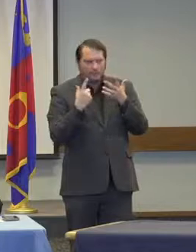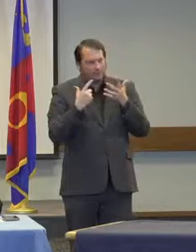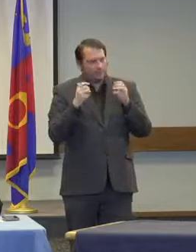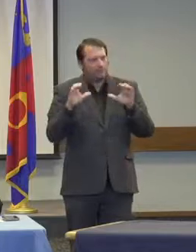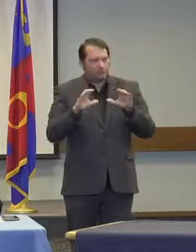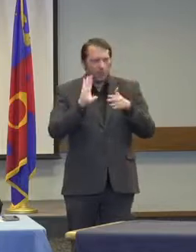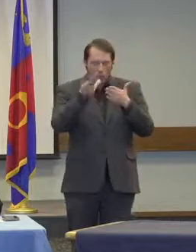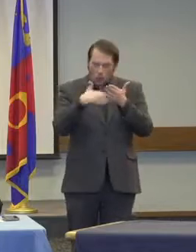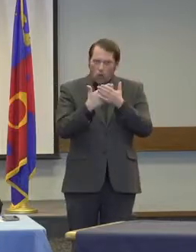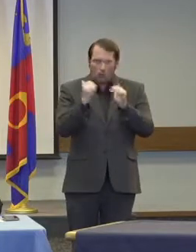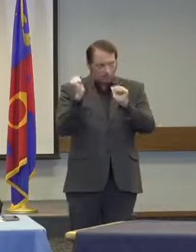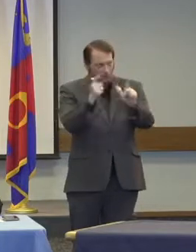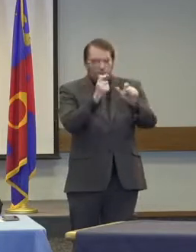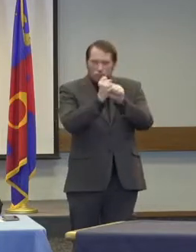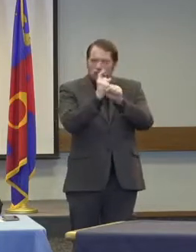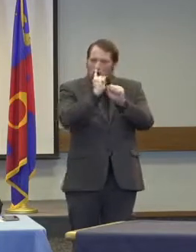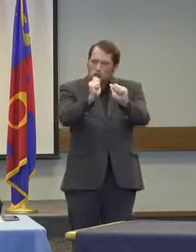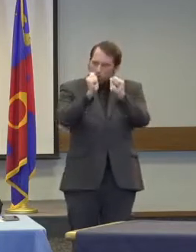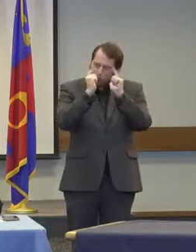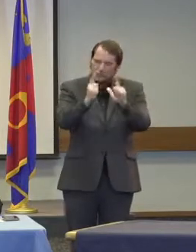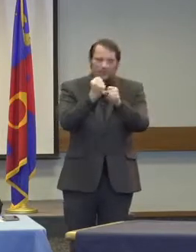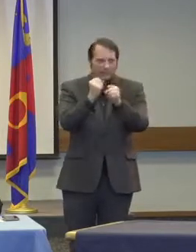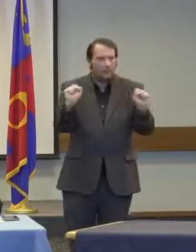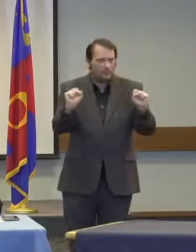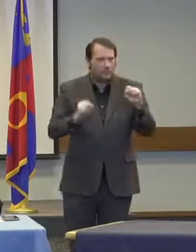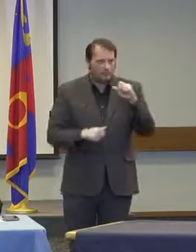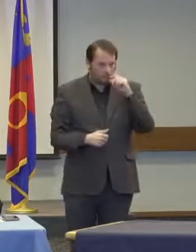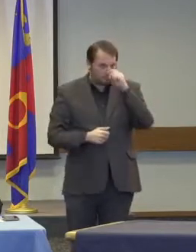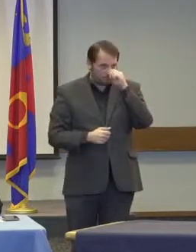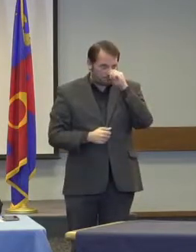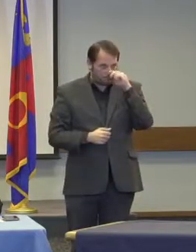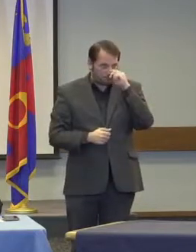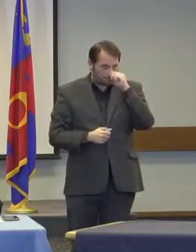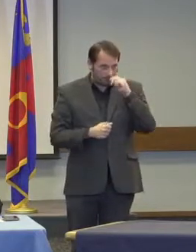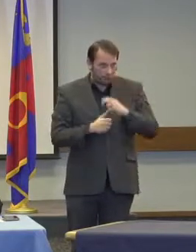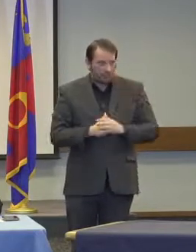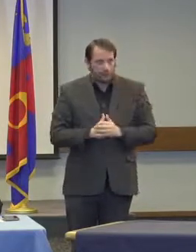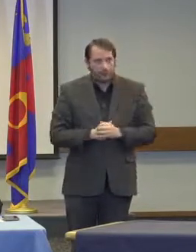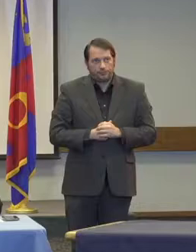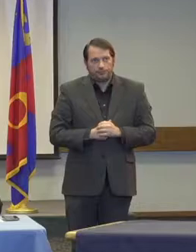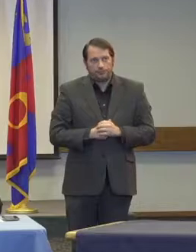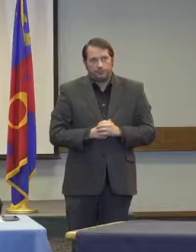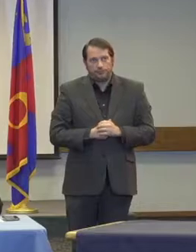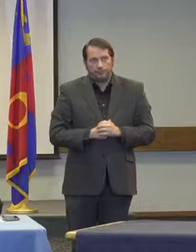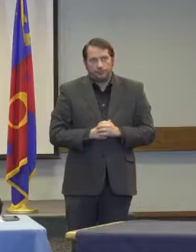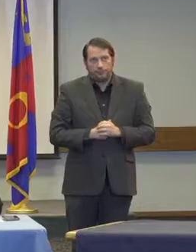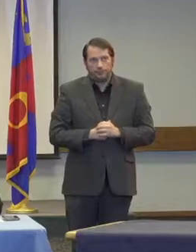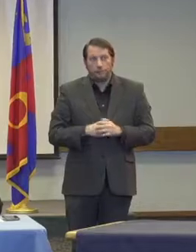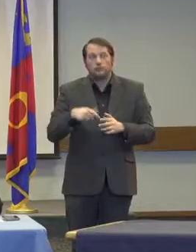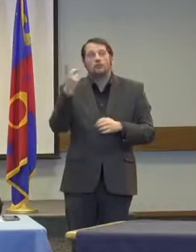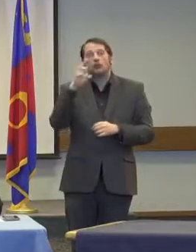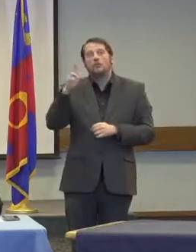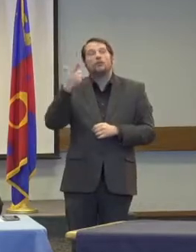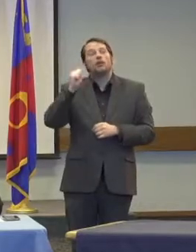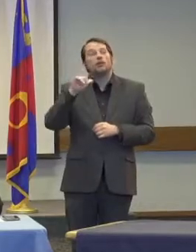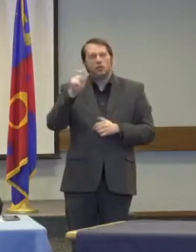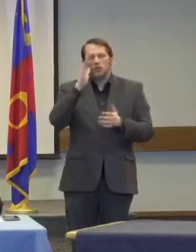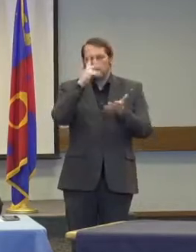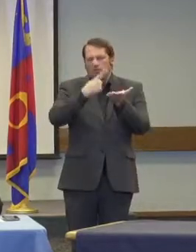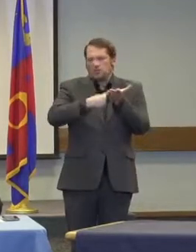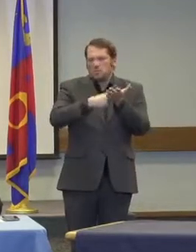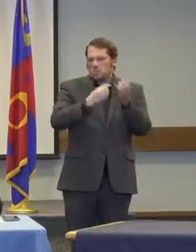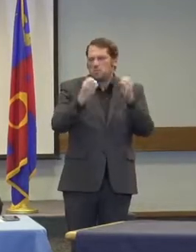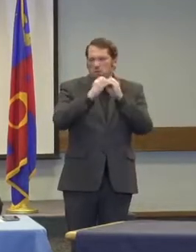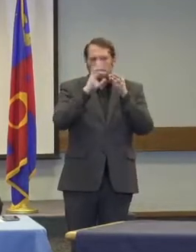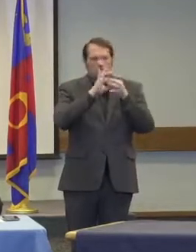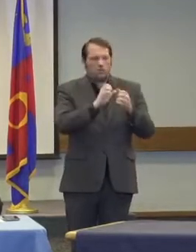And I'll just say that, Dr. Gale is going to talk some more about the basic testing and all the health-related issues. Dr. Stoddard is